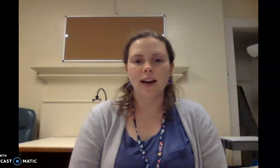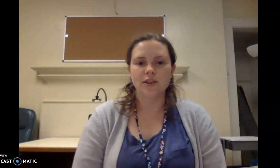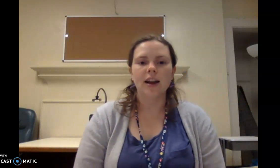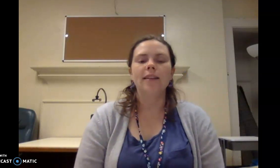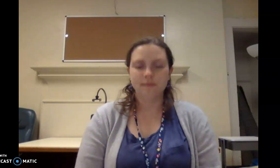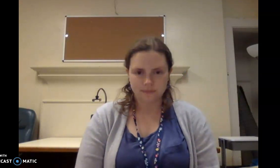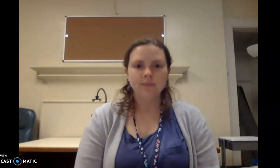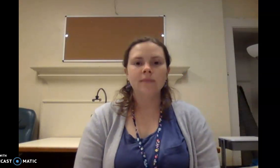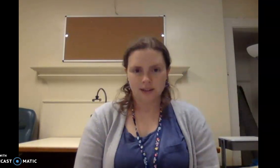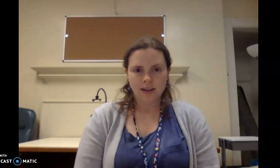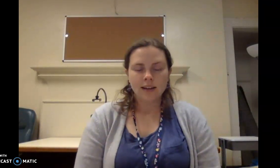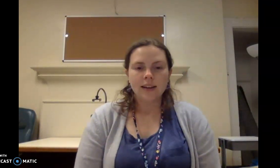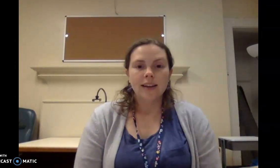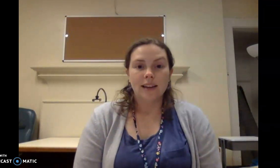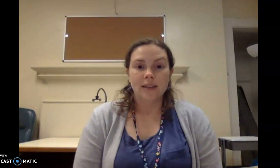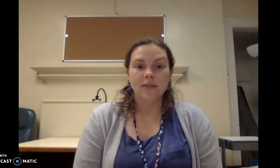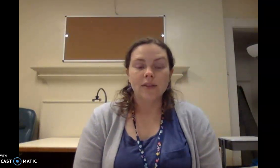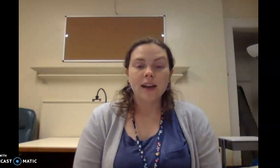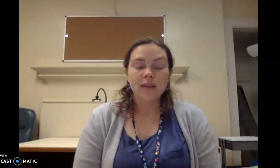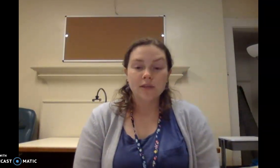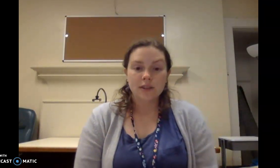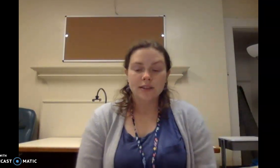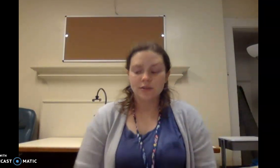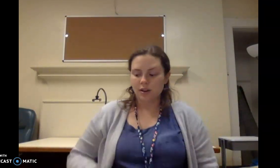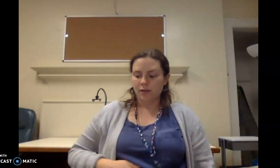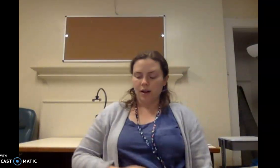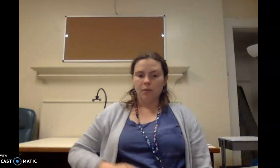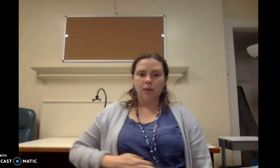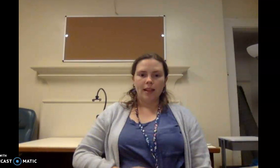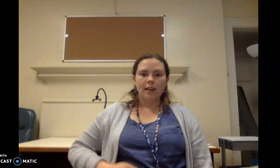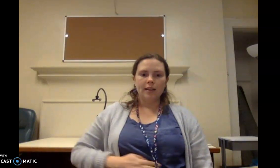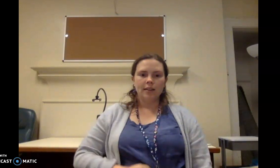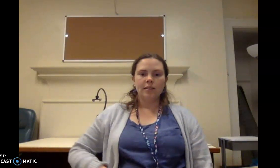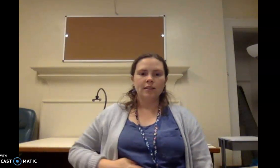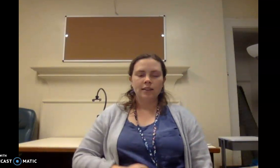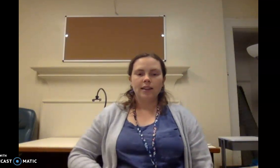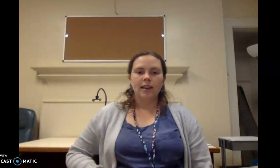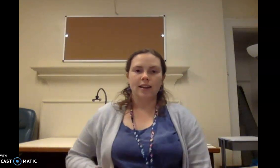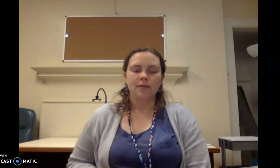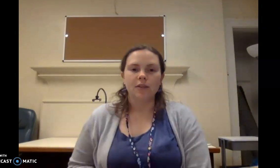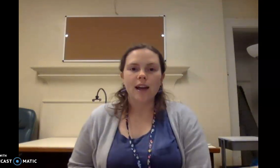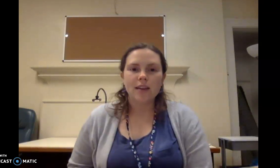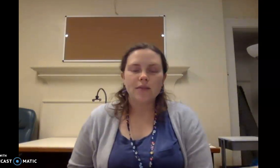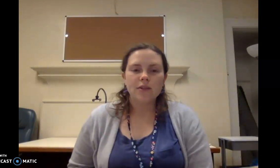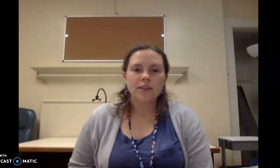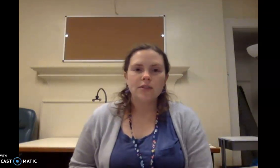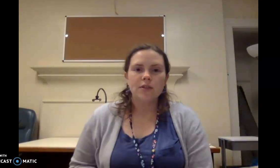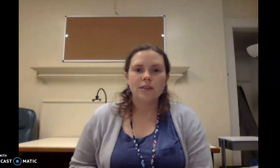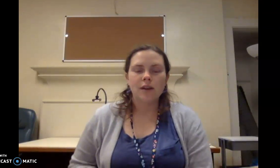nod your head. If you're ready for a story, rub your belly. If you're ready for a story, rub